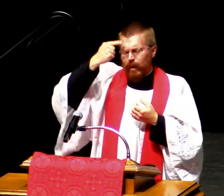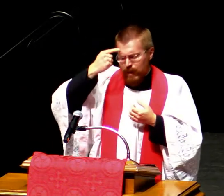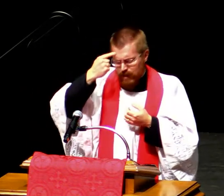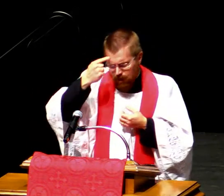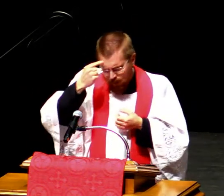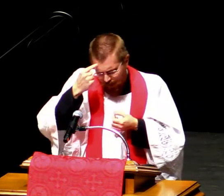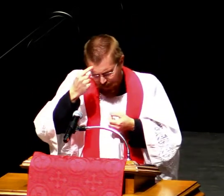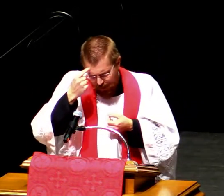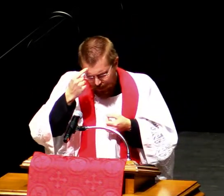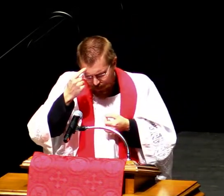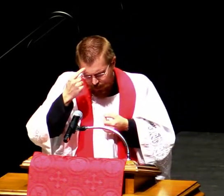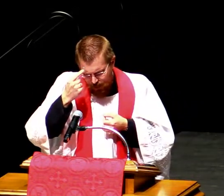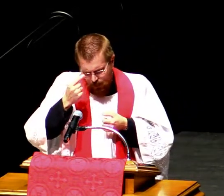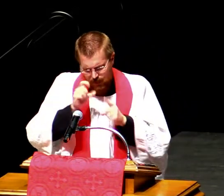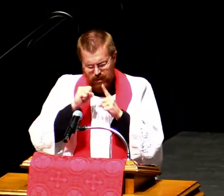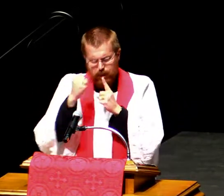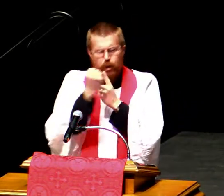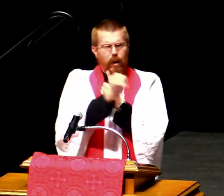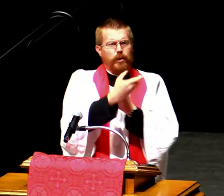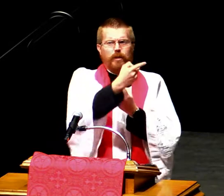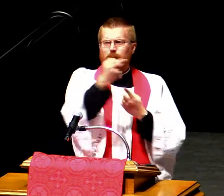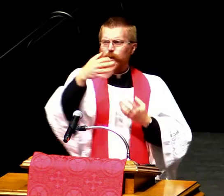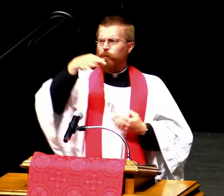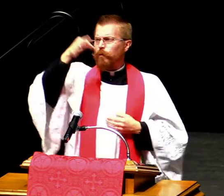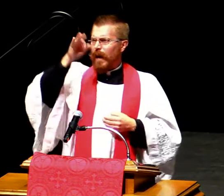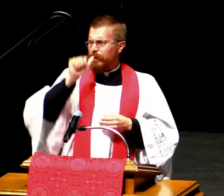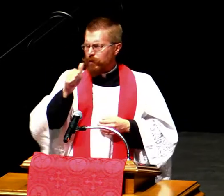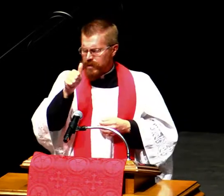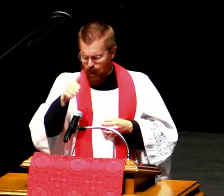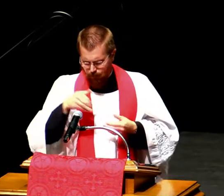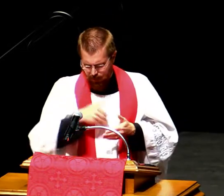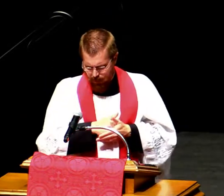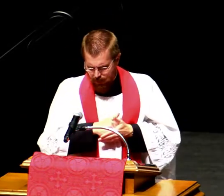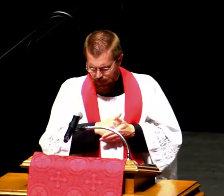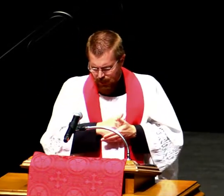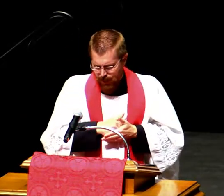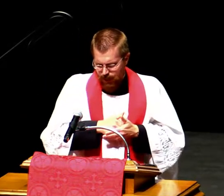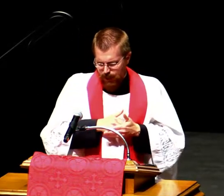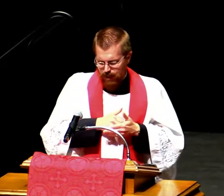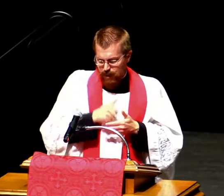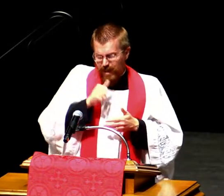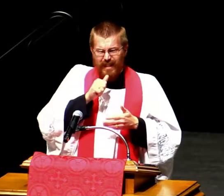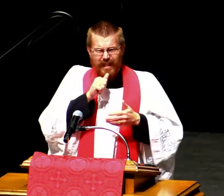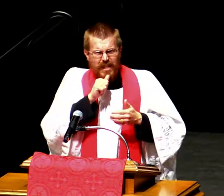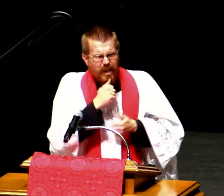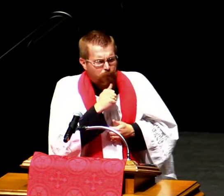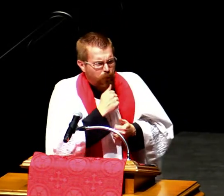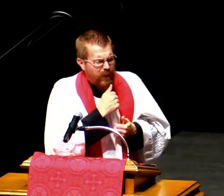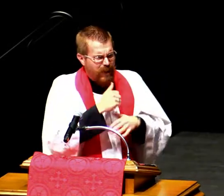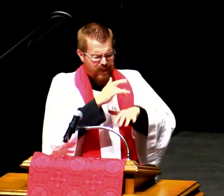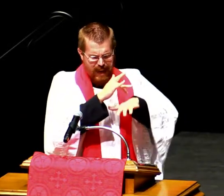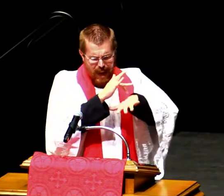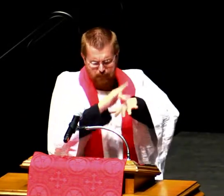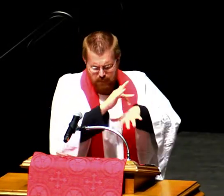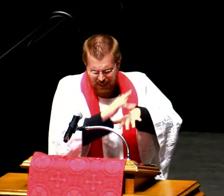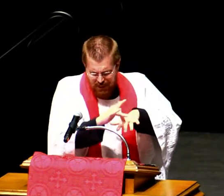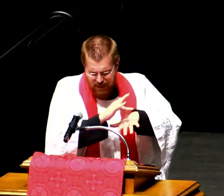to think the situation that you find yourself in, in the suffering and the emptiness